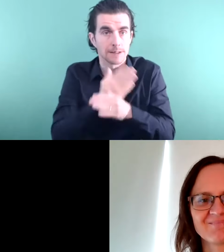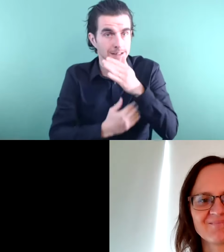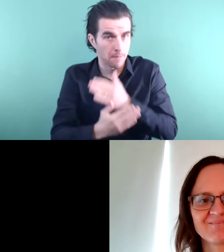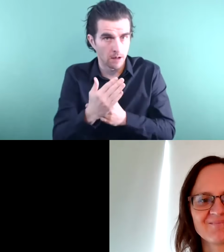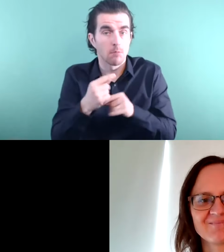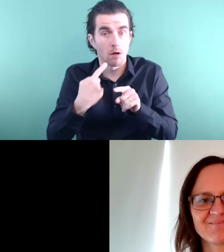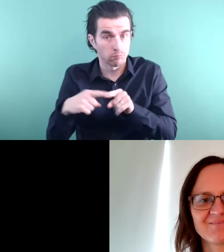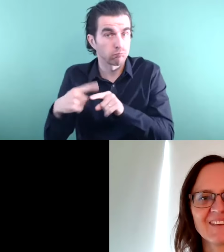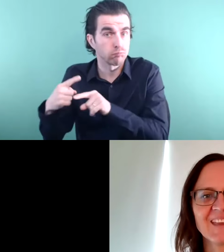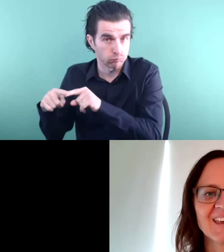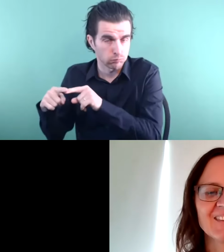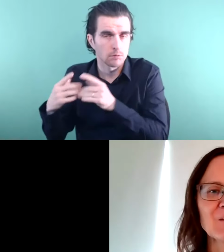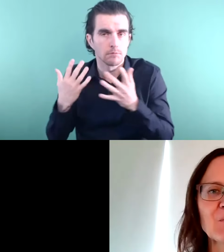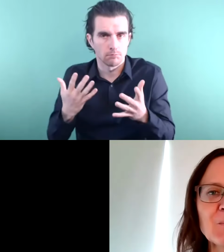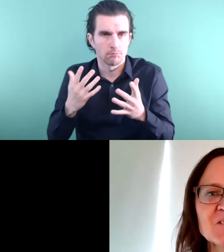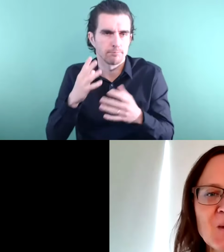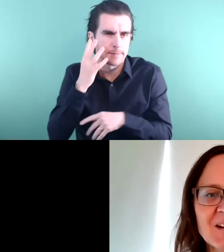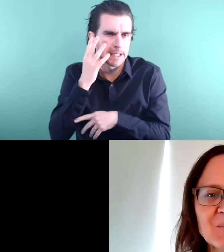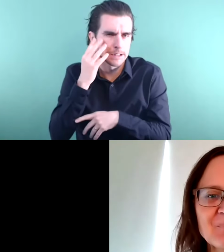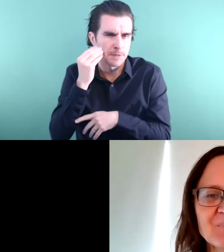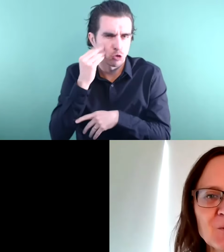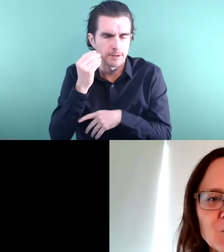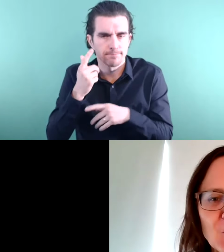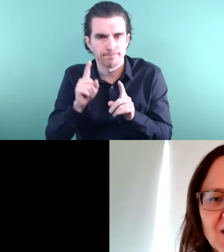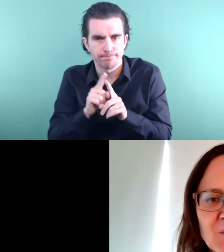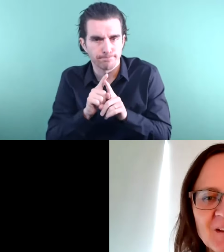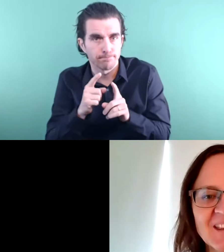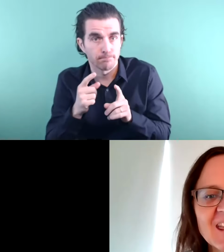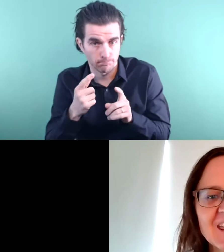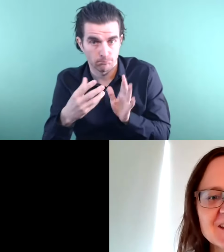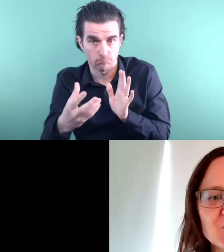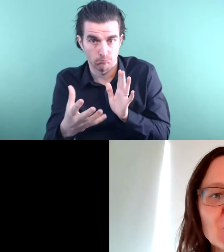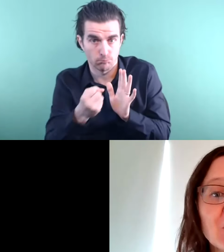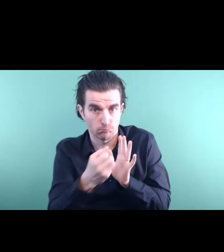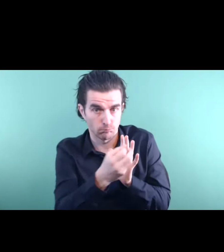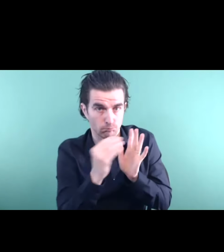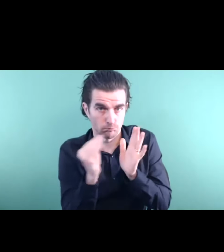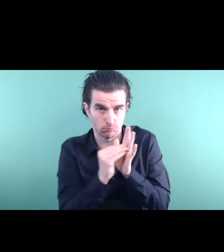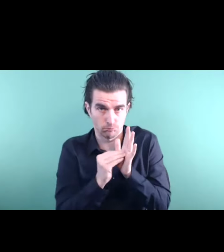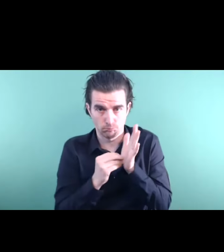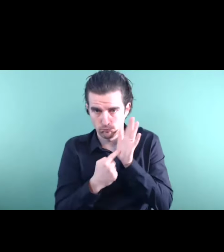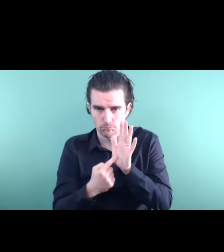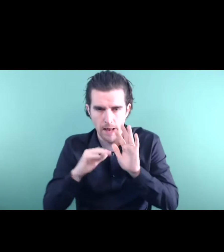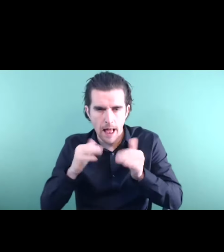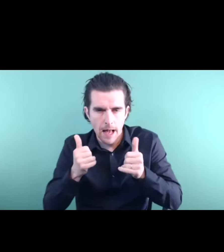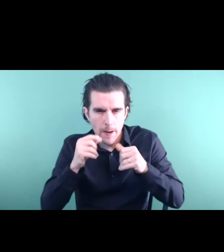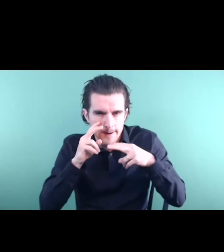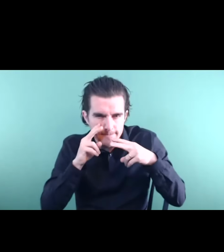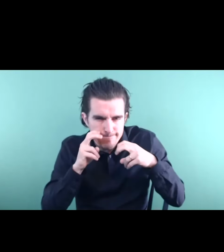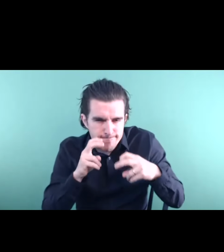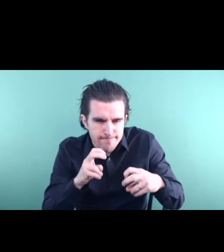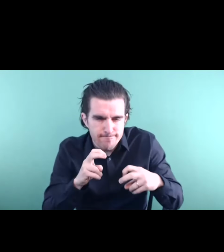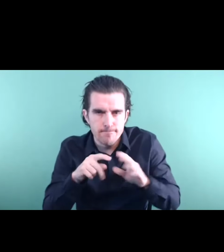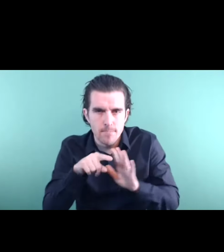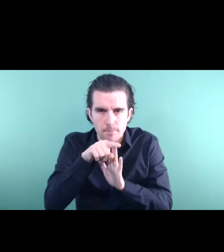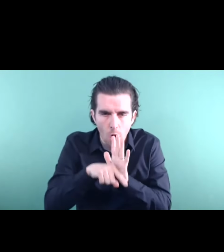Elena. Thank you very much, Marc. Good morning, everybody. It's a real pleasure for me to be here today.